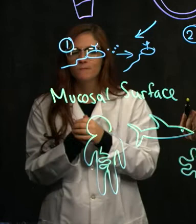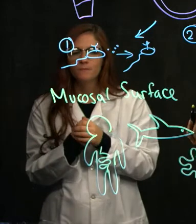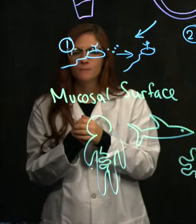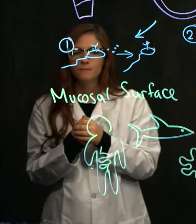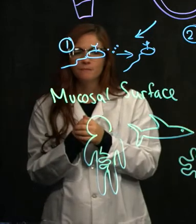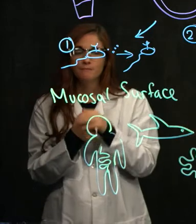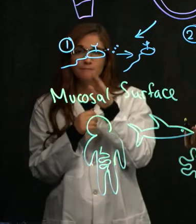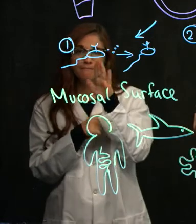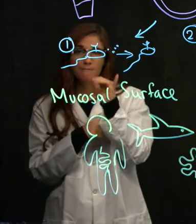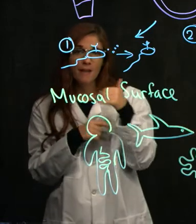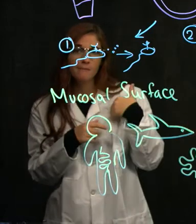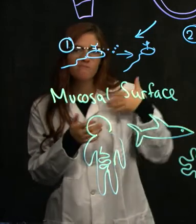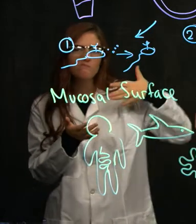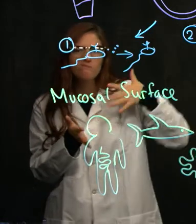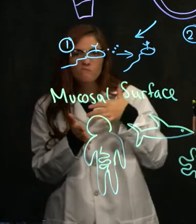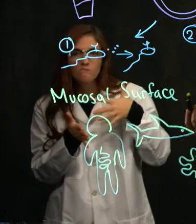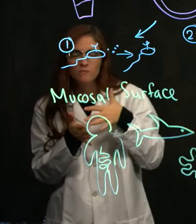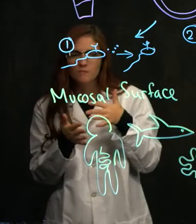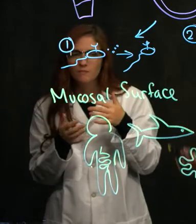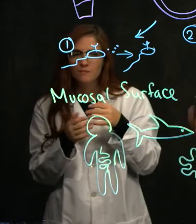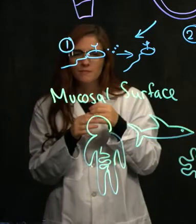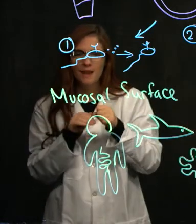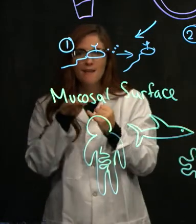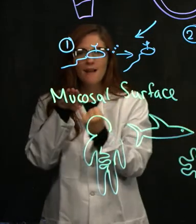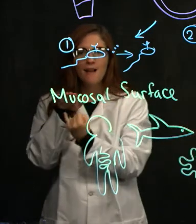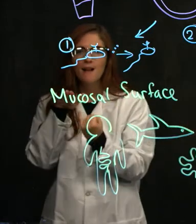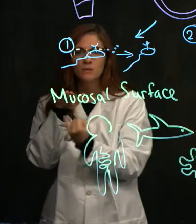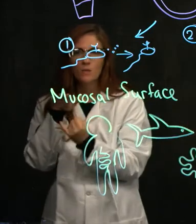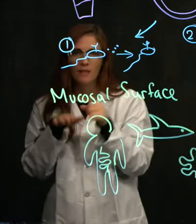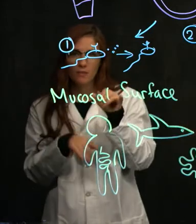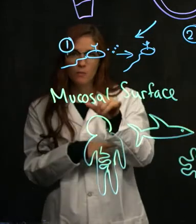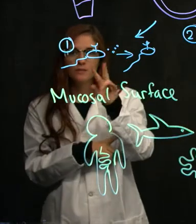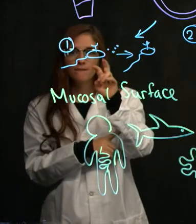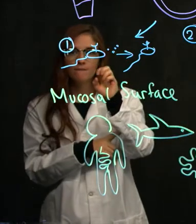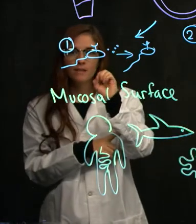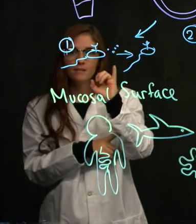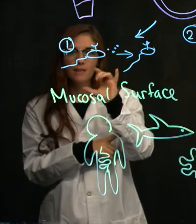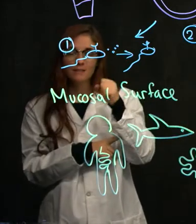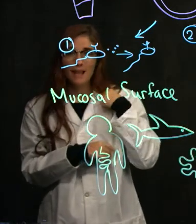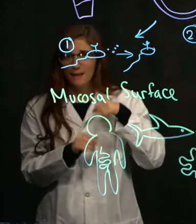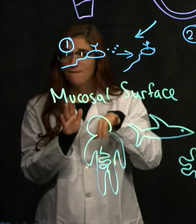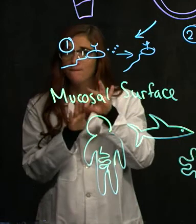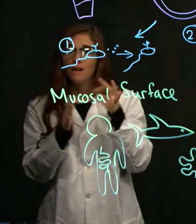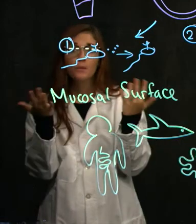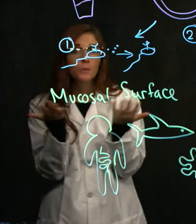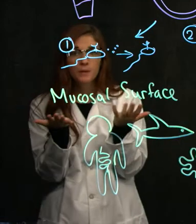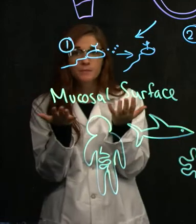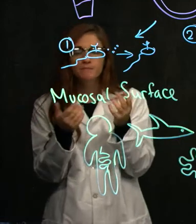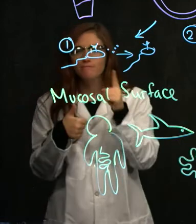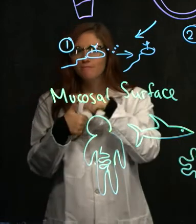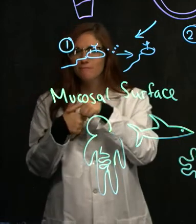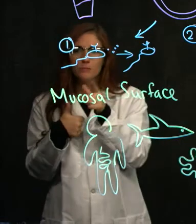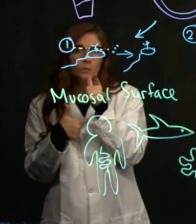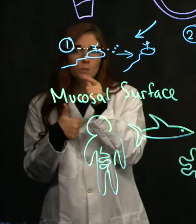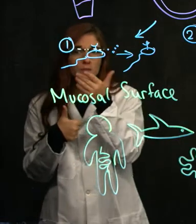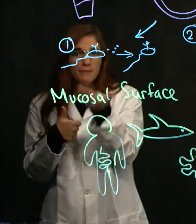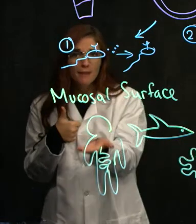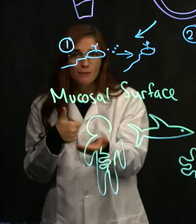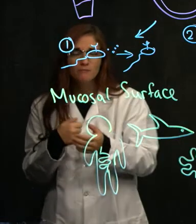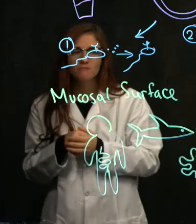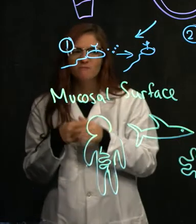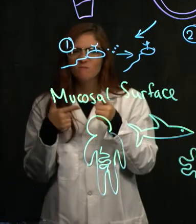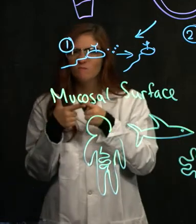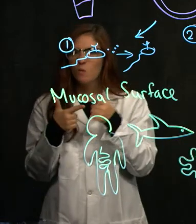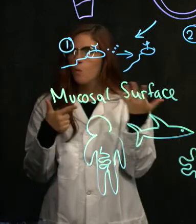So by studying and isolating vesicles from these communities, I can say, who is there, what are they